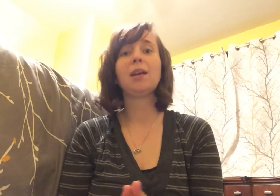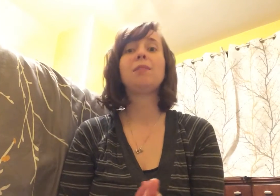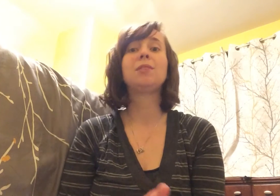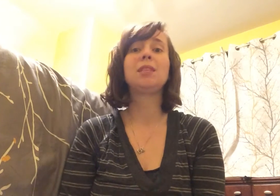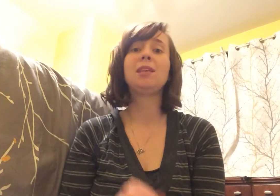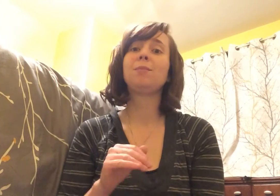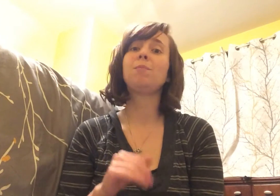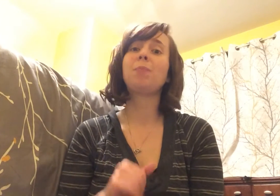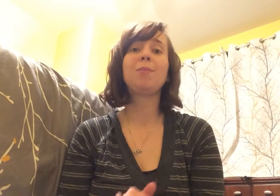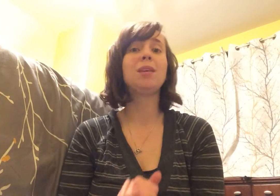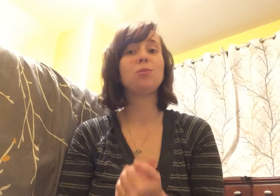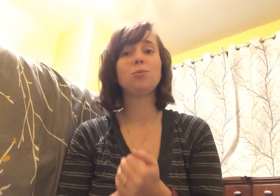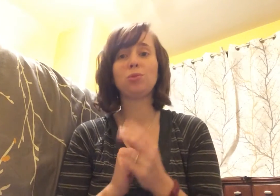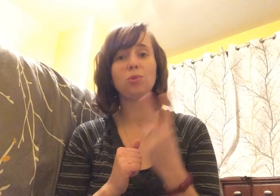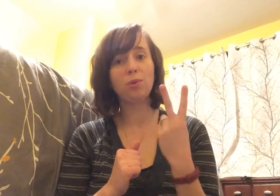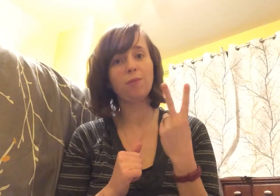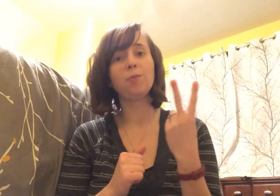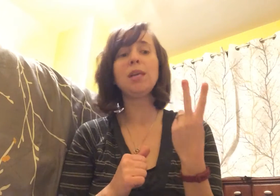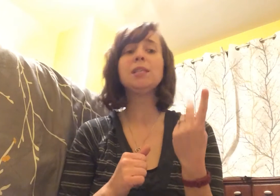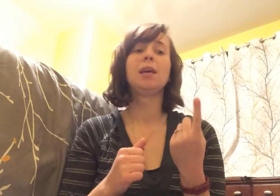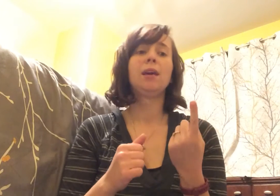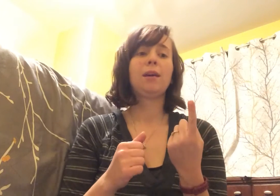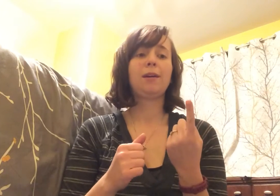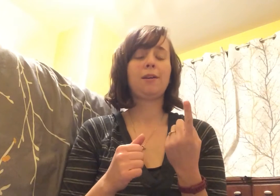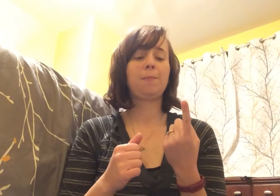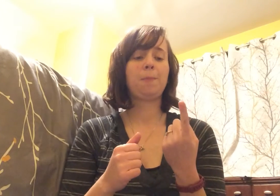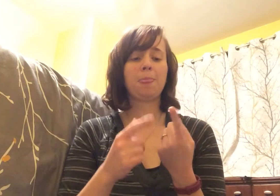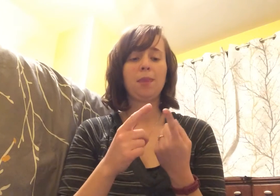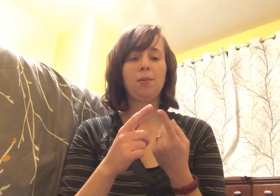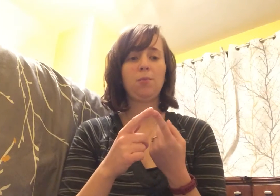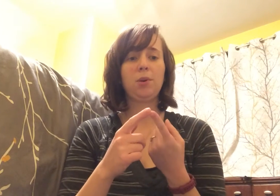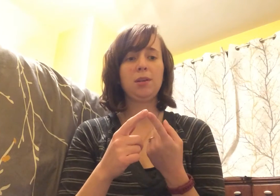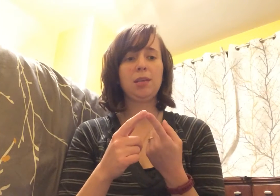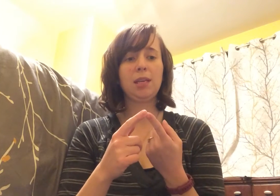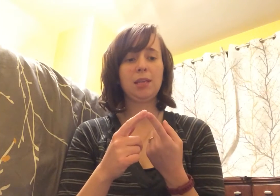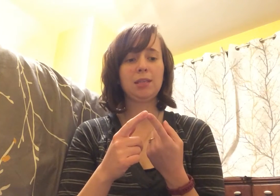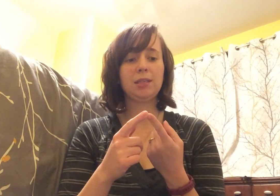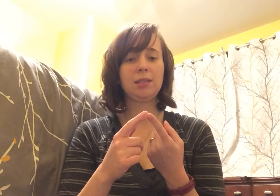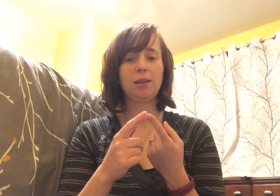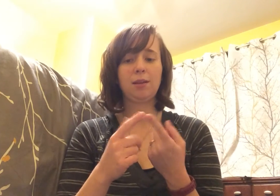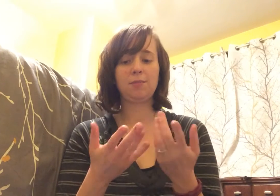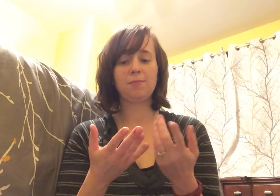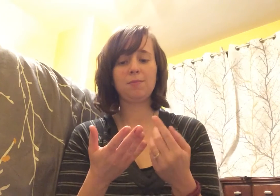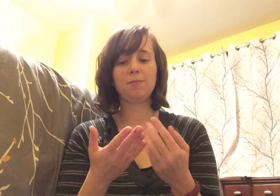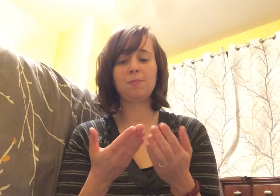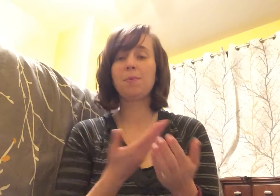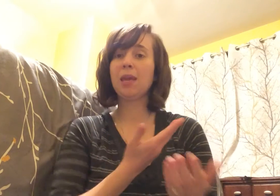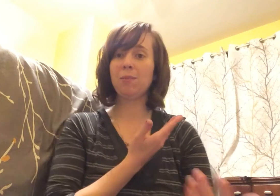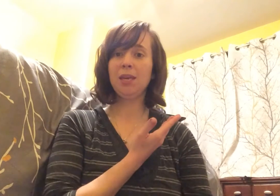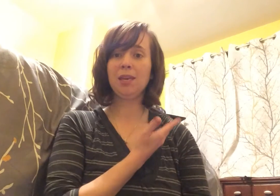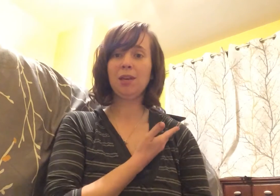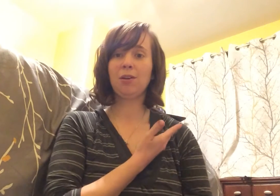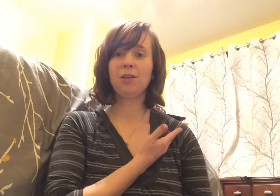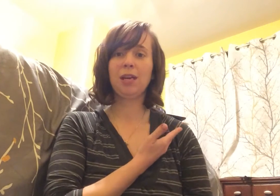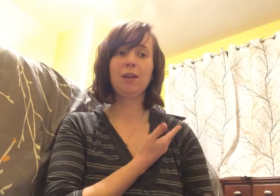I've seen baby used 2 different ways. One is baby here, kind of